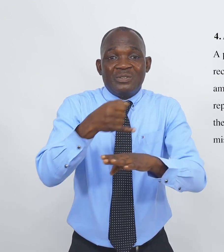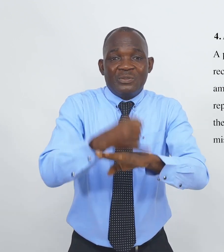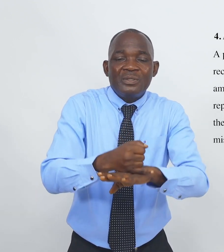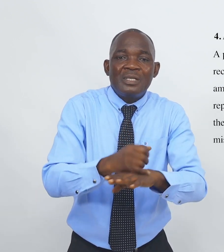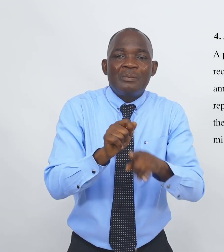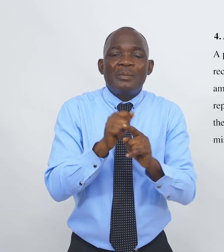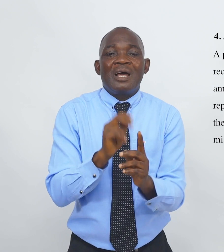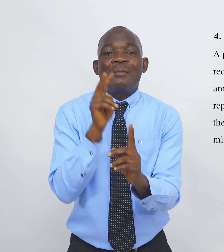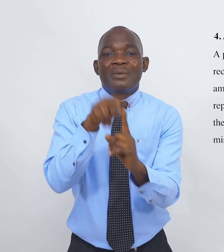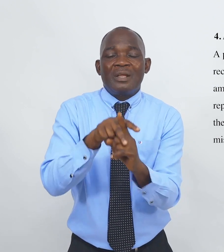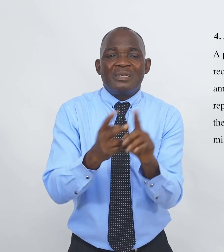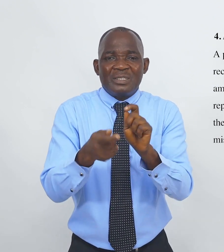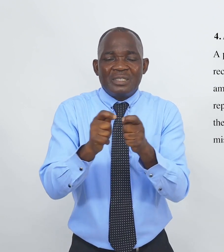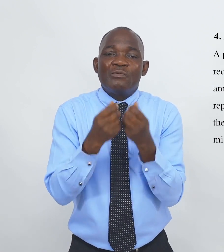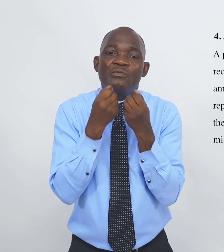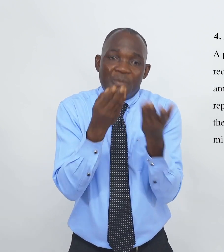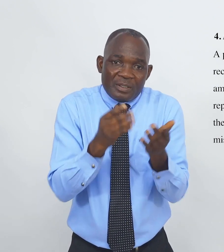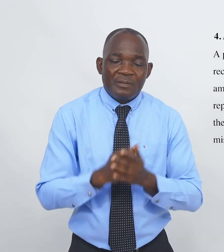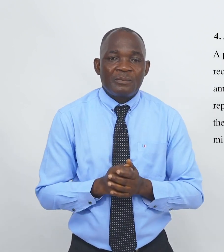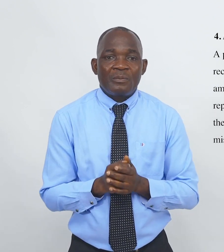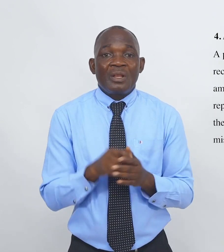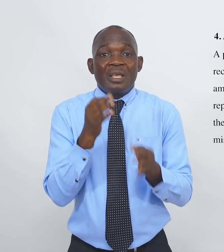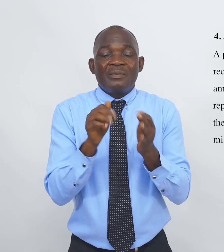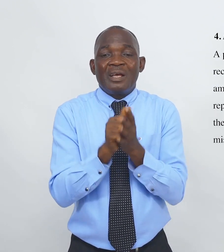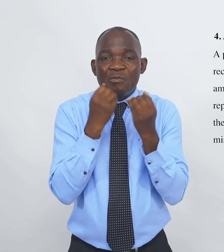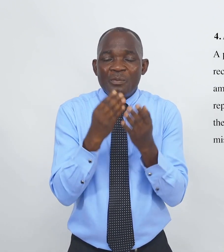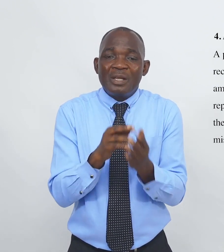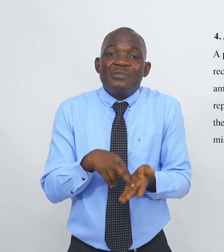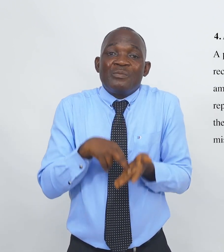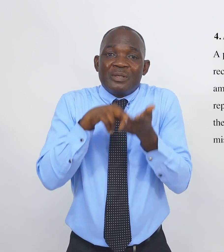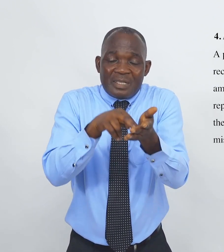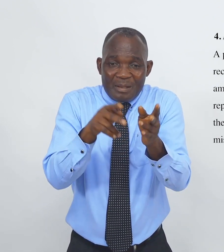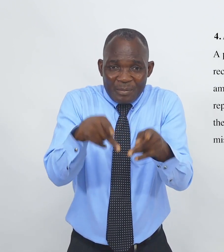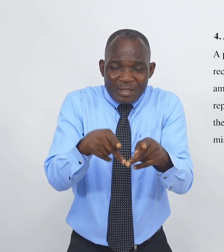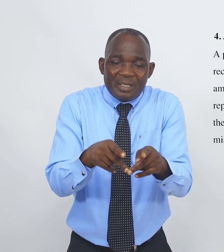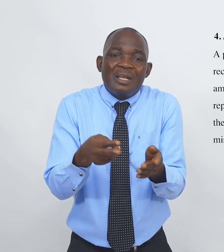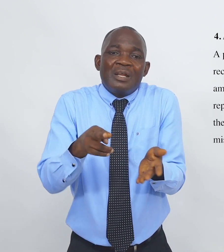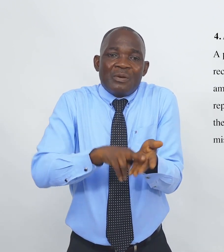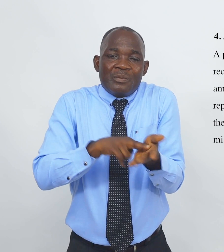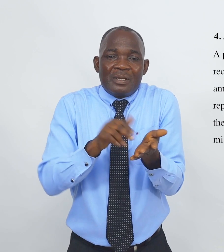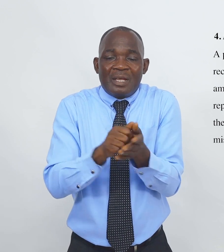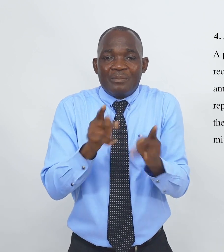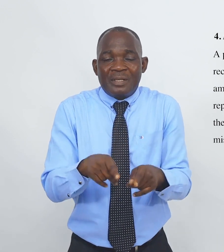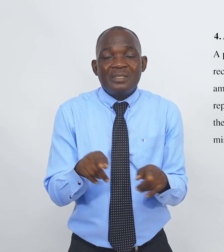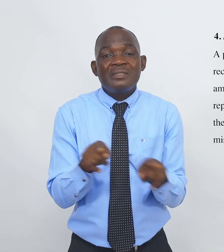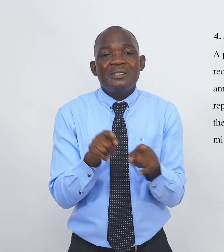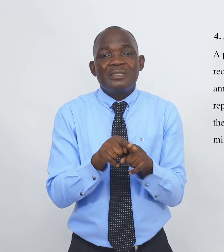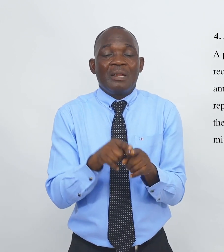institution may apply for an amendment of the information if the information represents the personal records of that person, and, in the